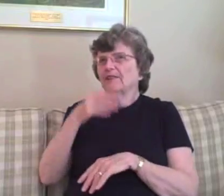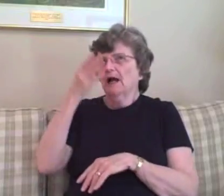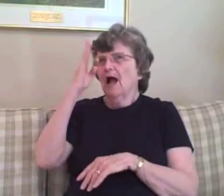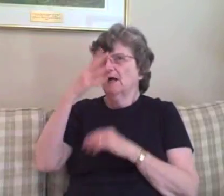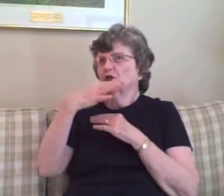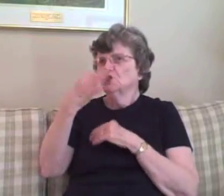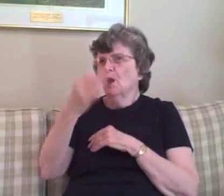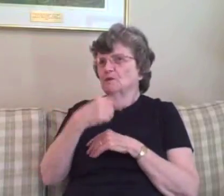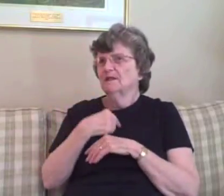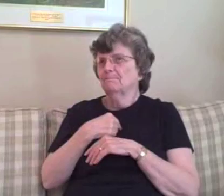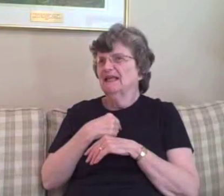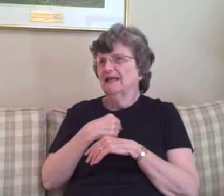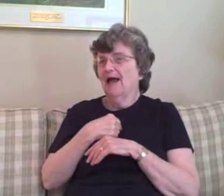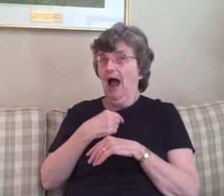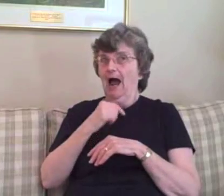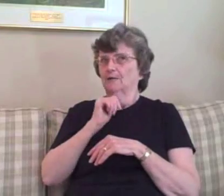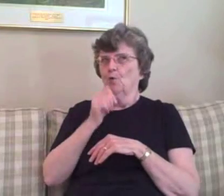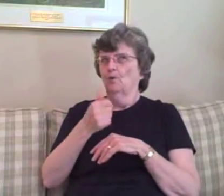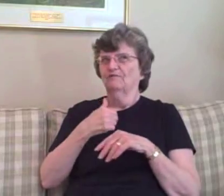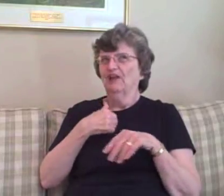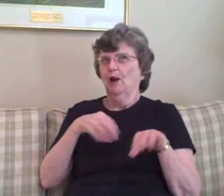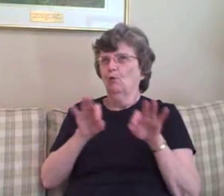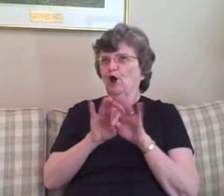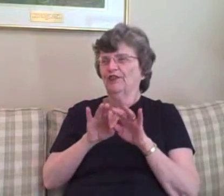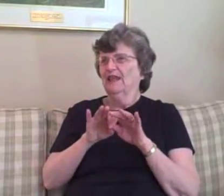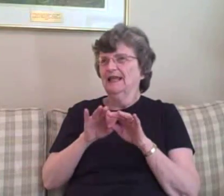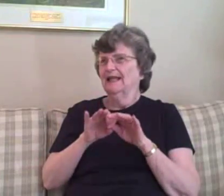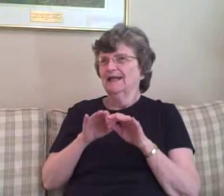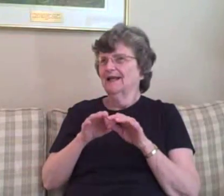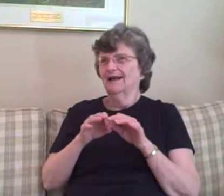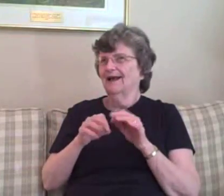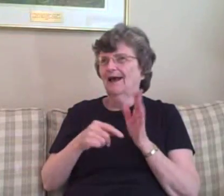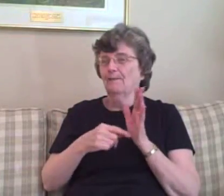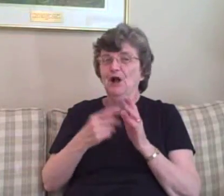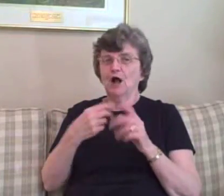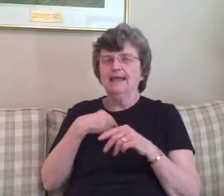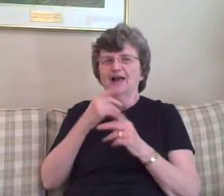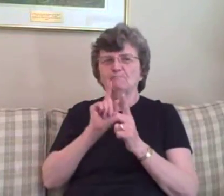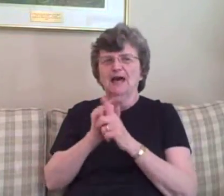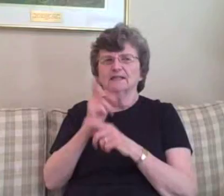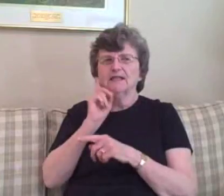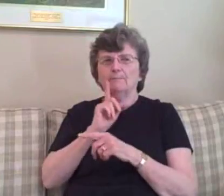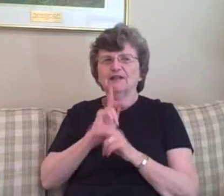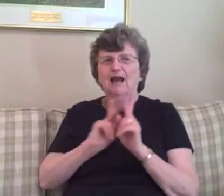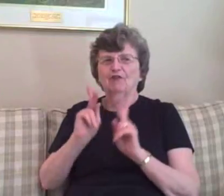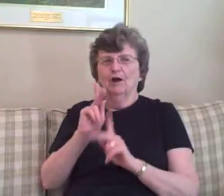One thing I feel blessed is that God chose me. I don't feel worthy, because I've met so